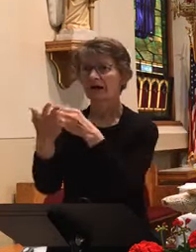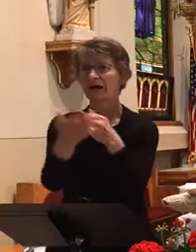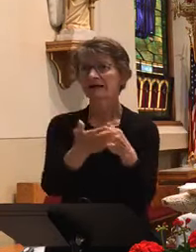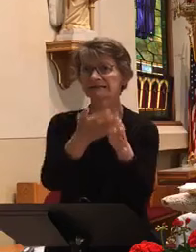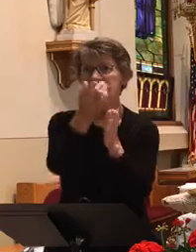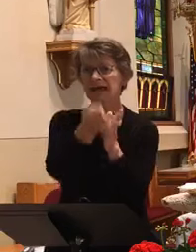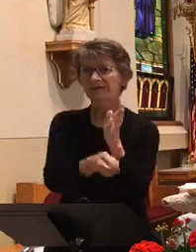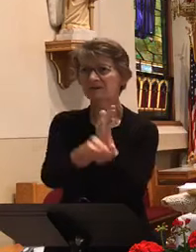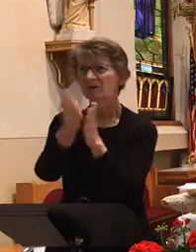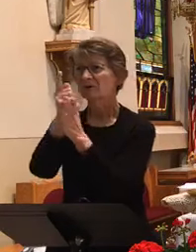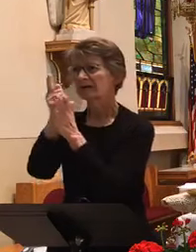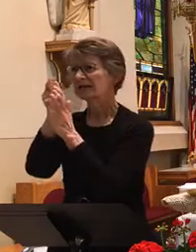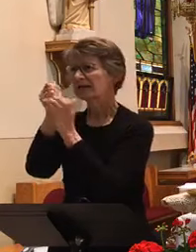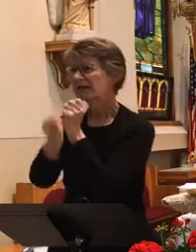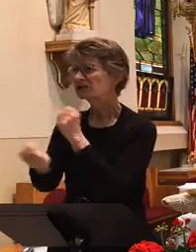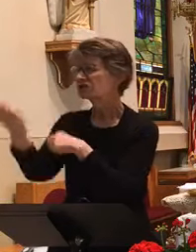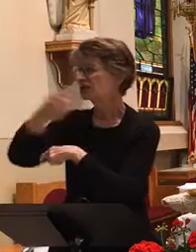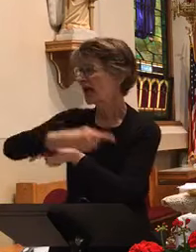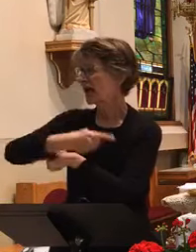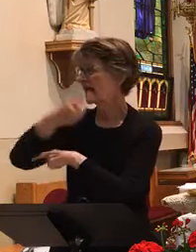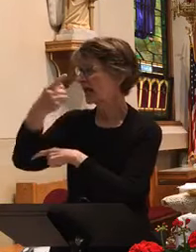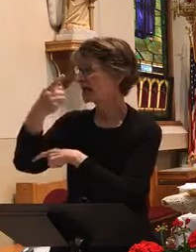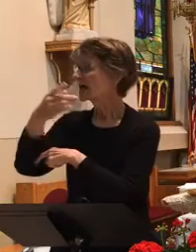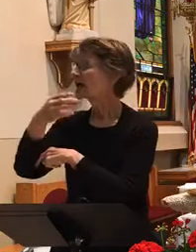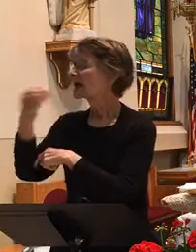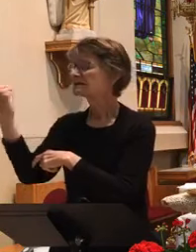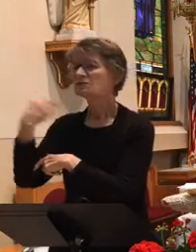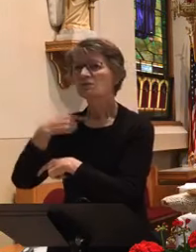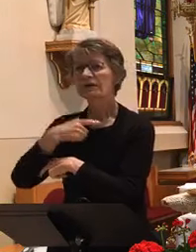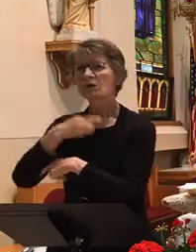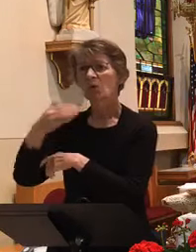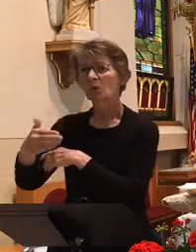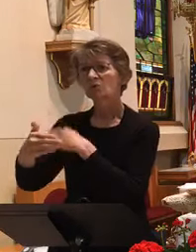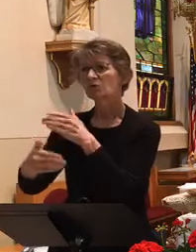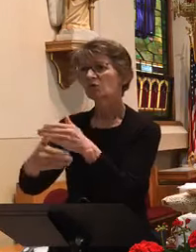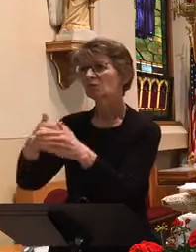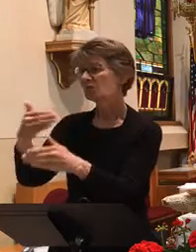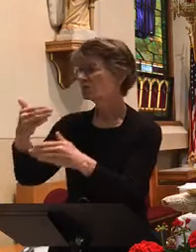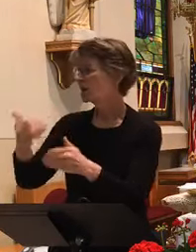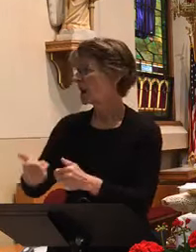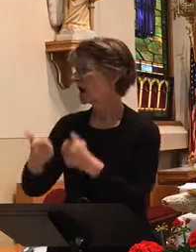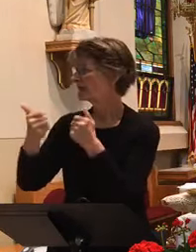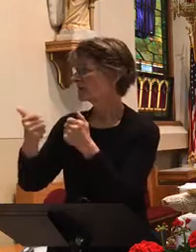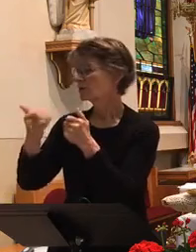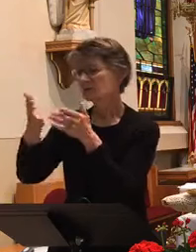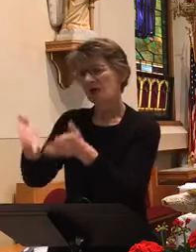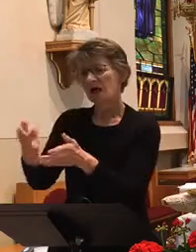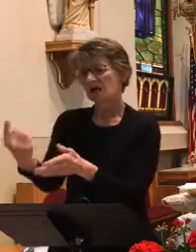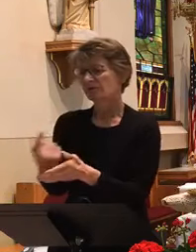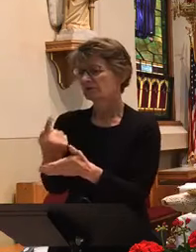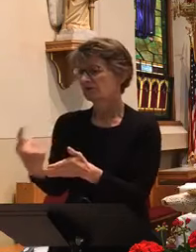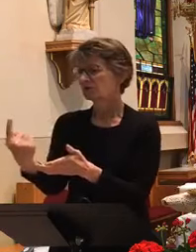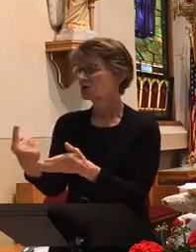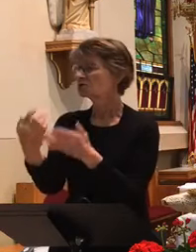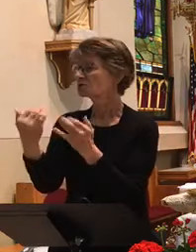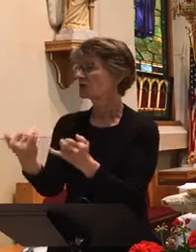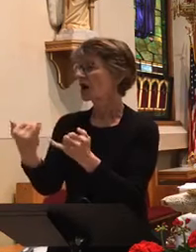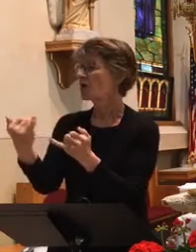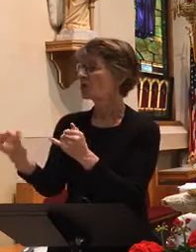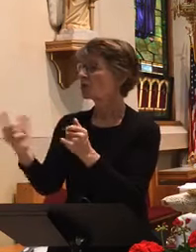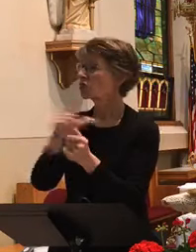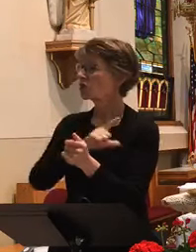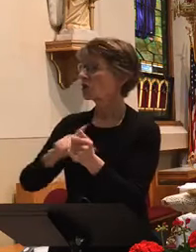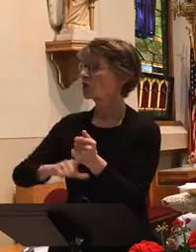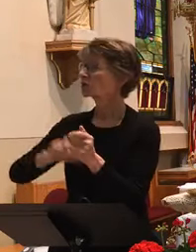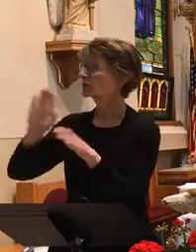each hour, each day, that as we go through life, we're never abandoned. And so, Lord, we bring our